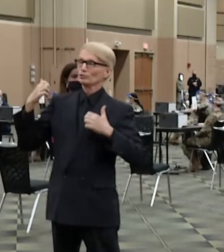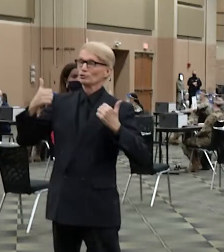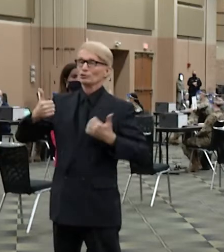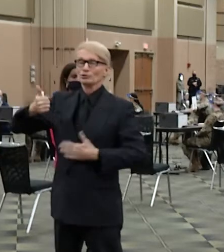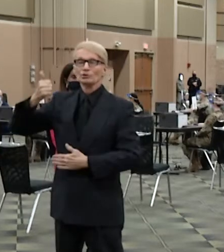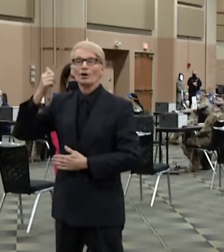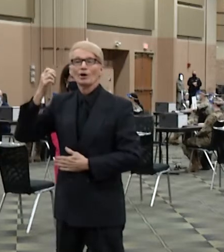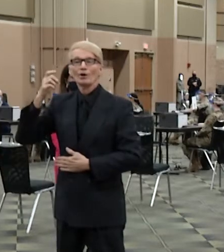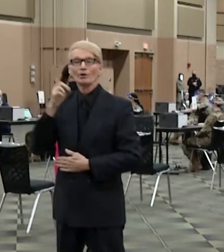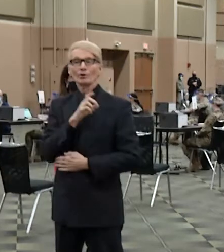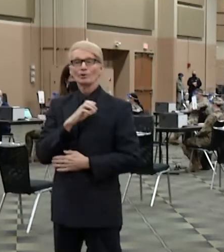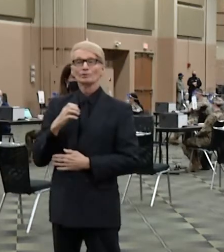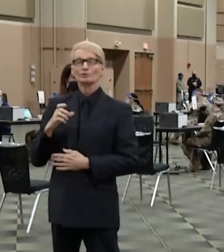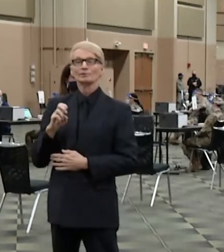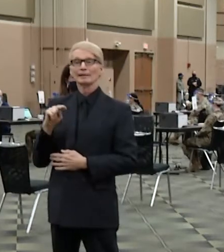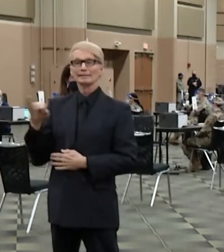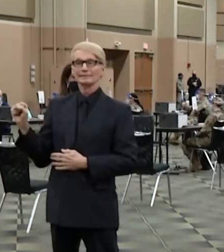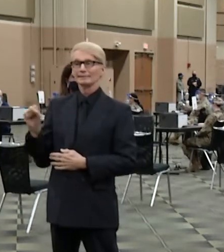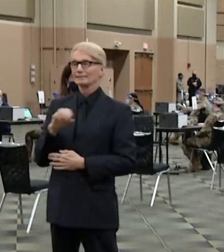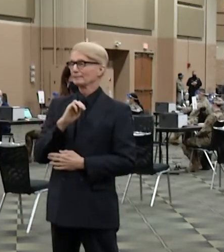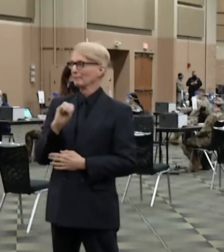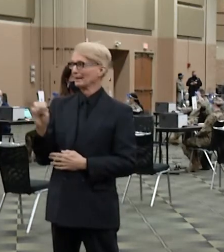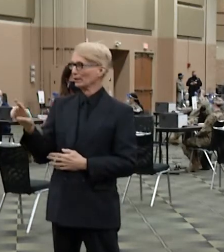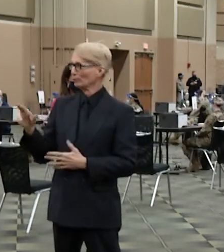County, Commissioner Dennis Deere. Thank you.